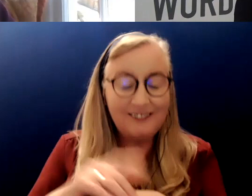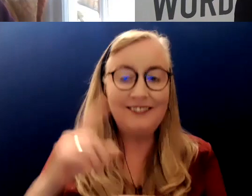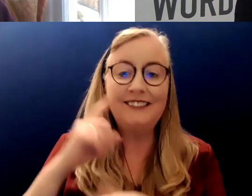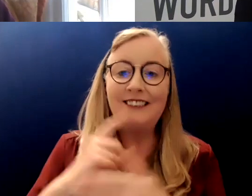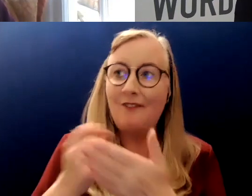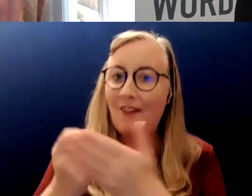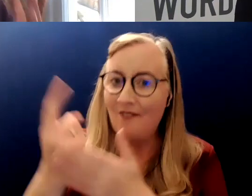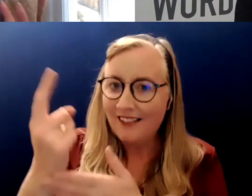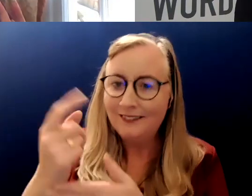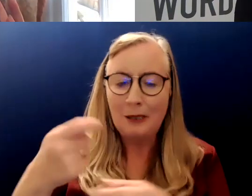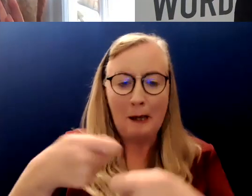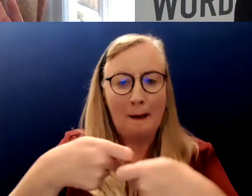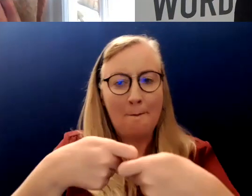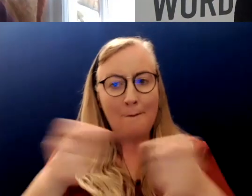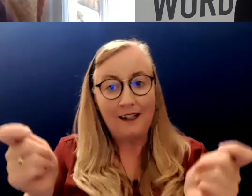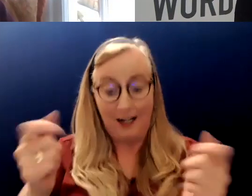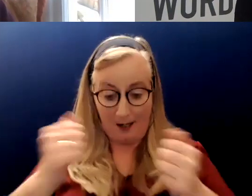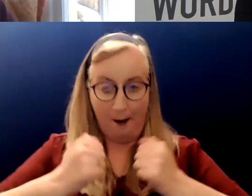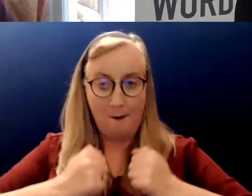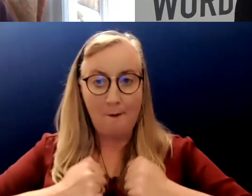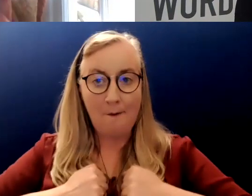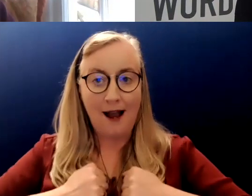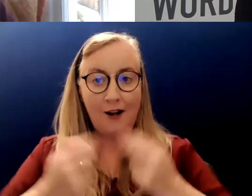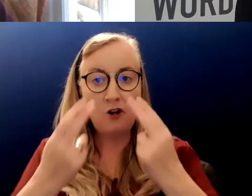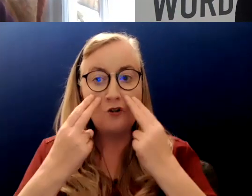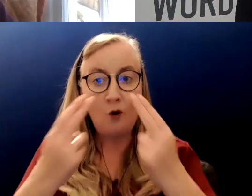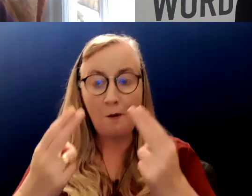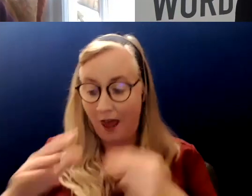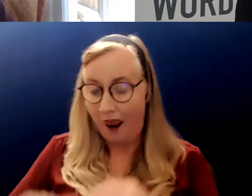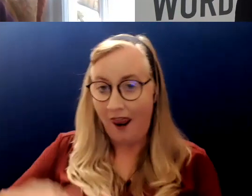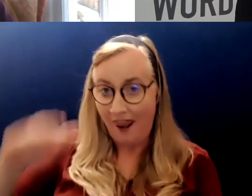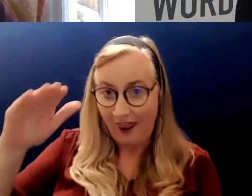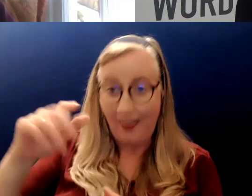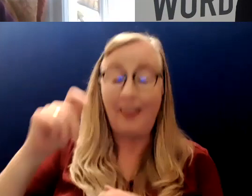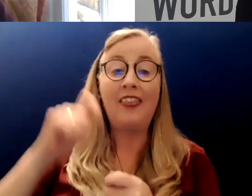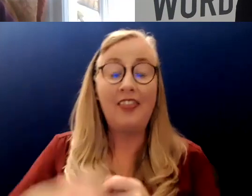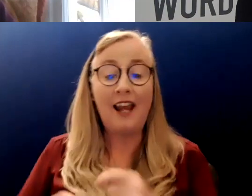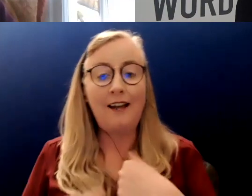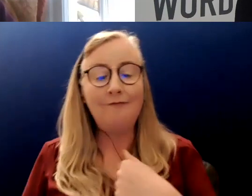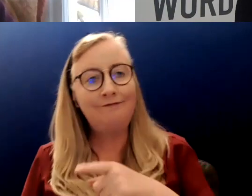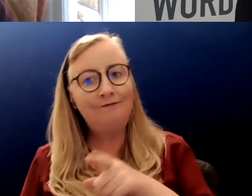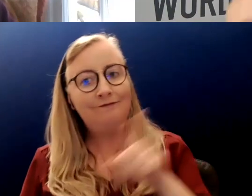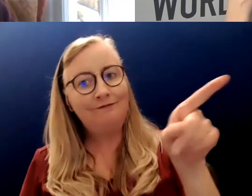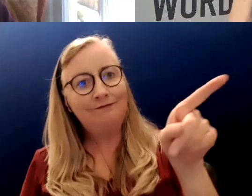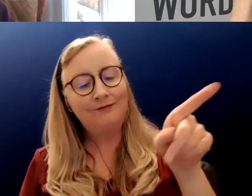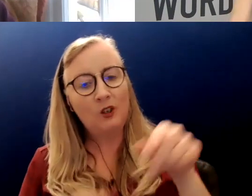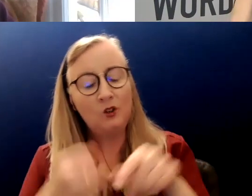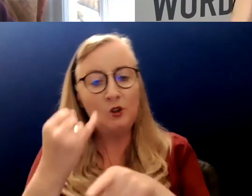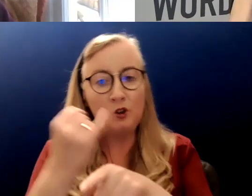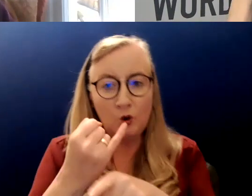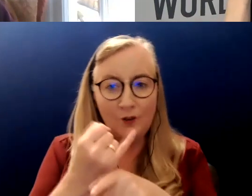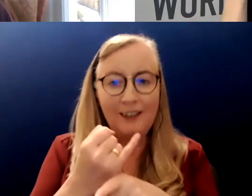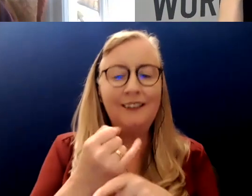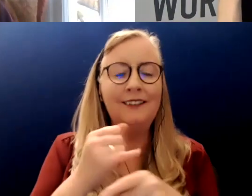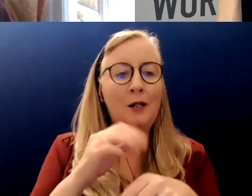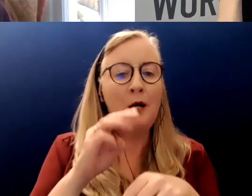picnics. This was my norm. And then when I went to school and was interacting more with